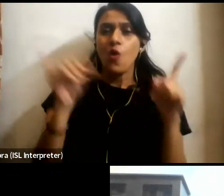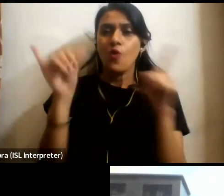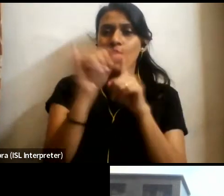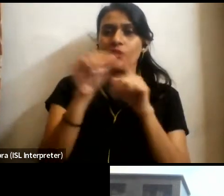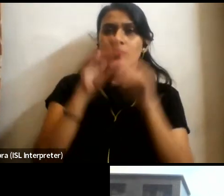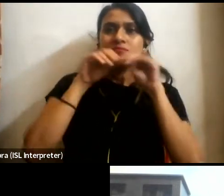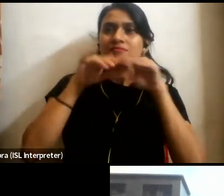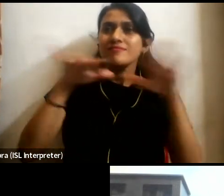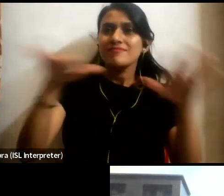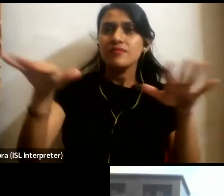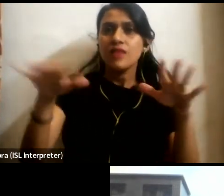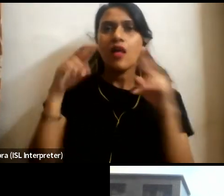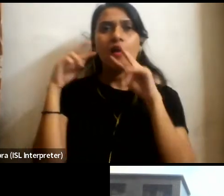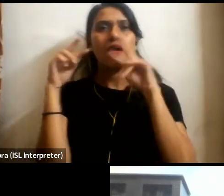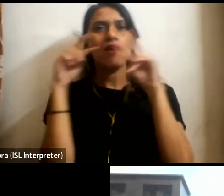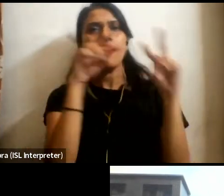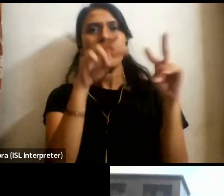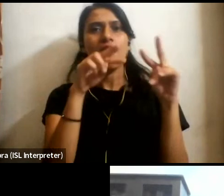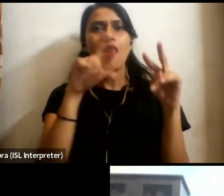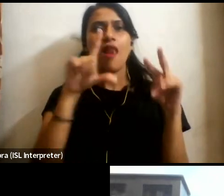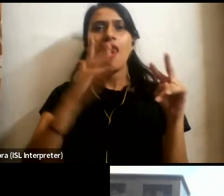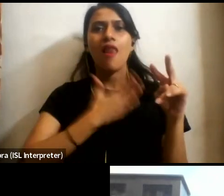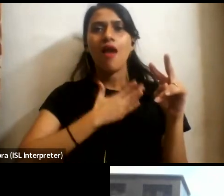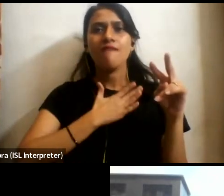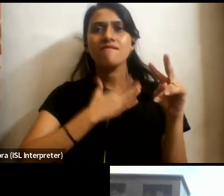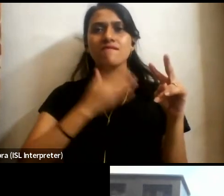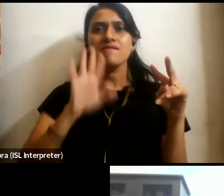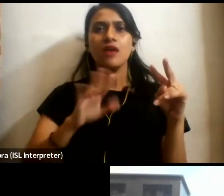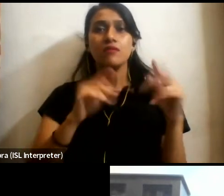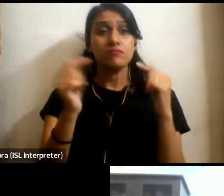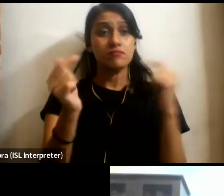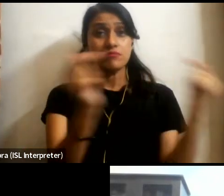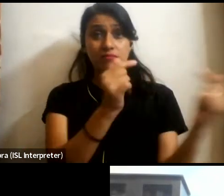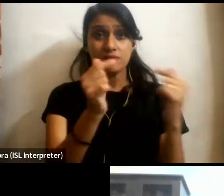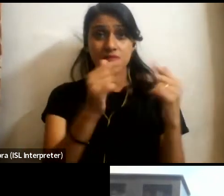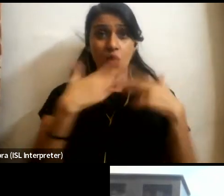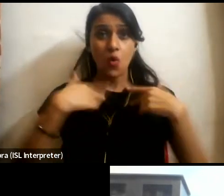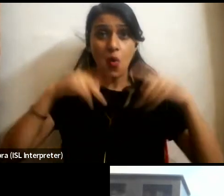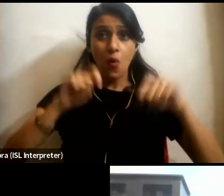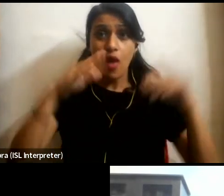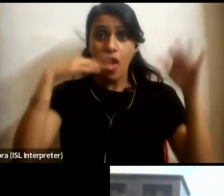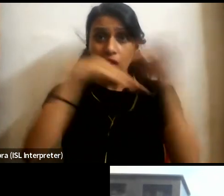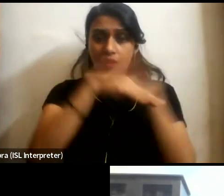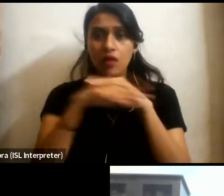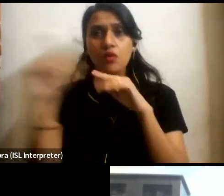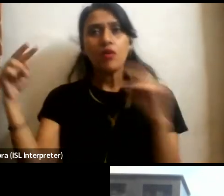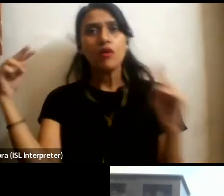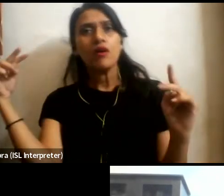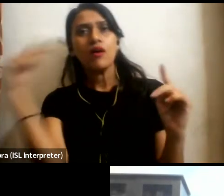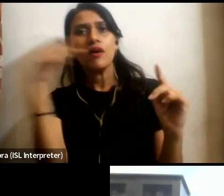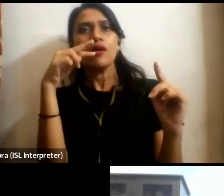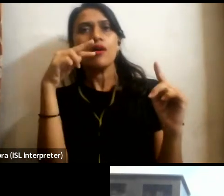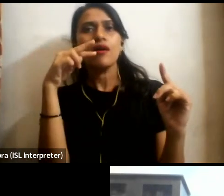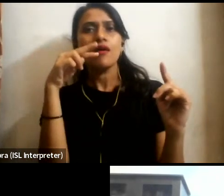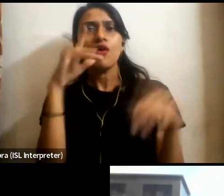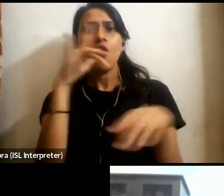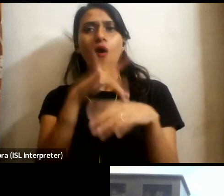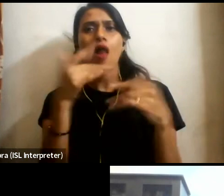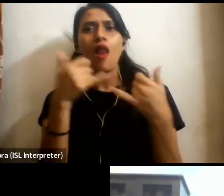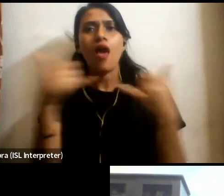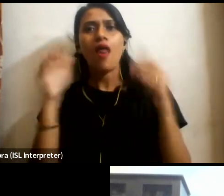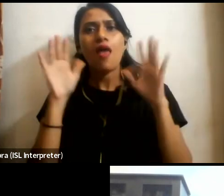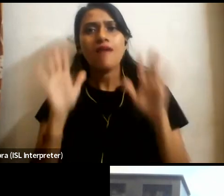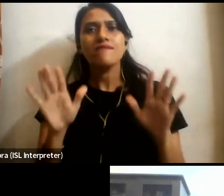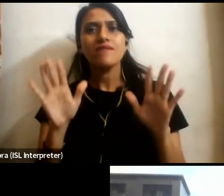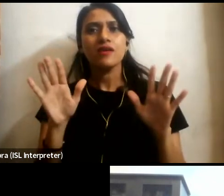very fascinating that we're already seeing conversations within the judiciary where about okay, we should be